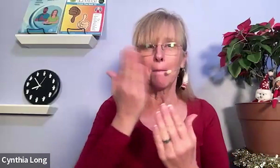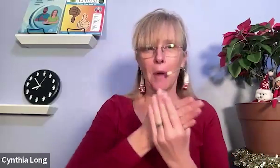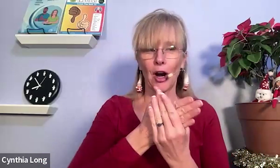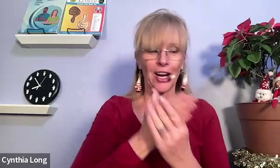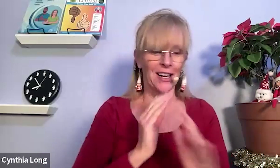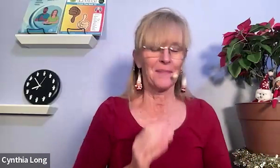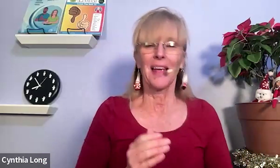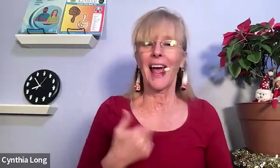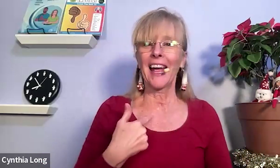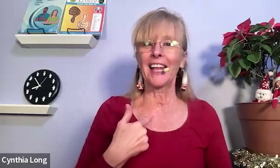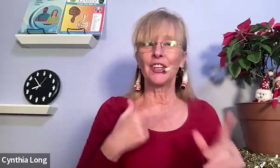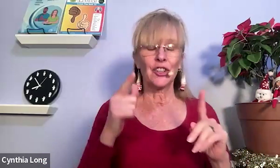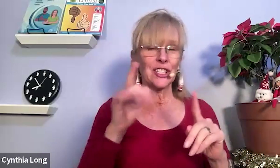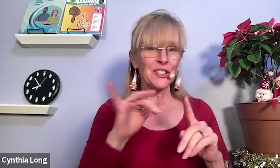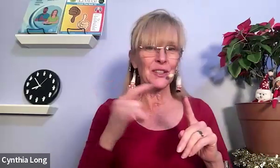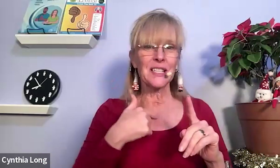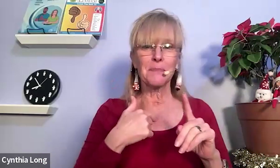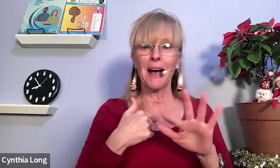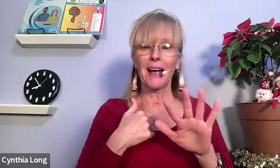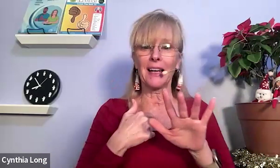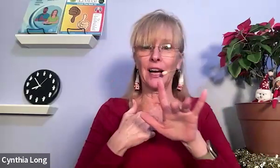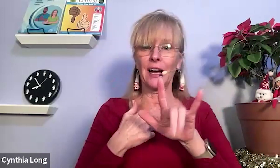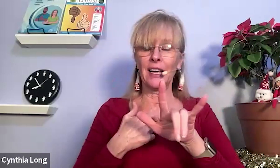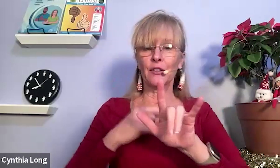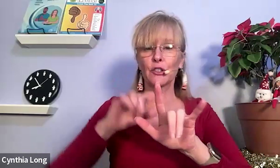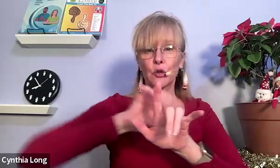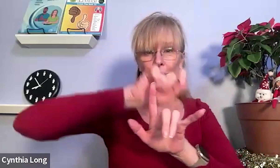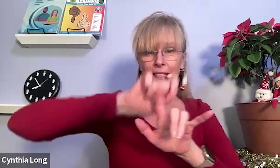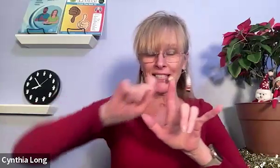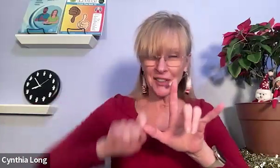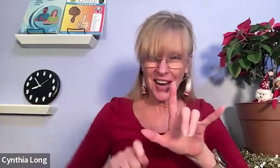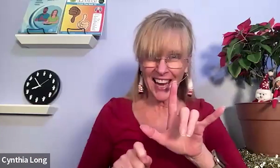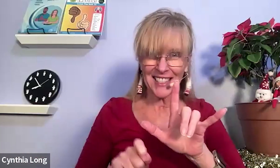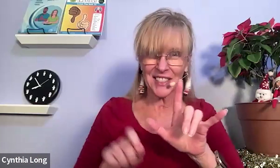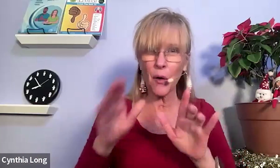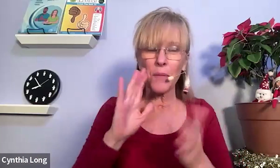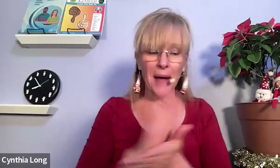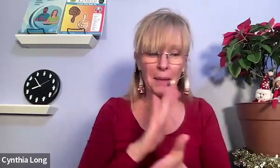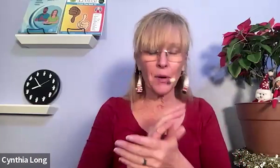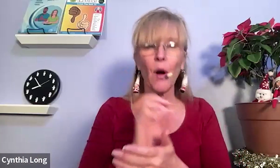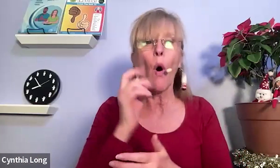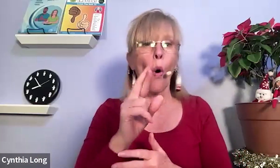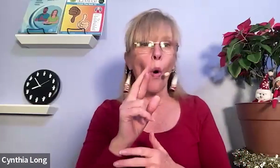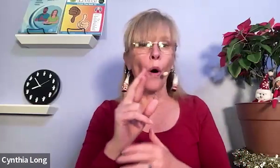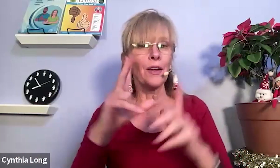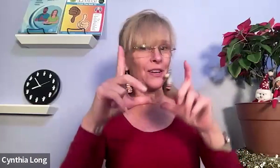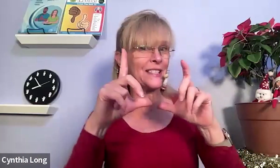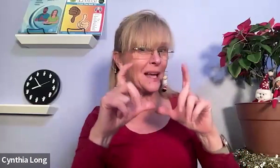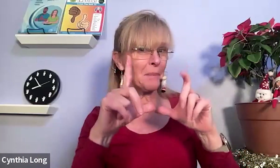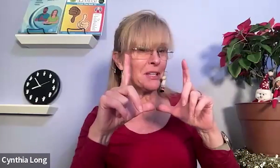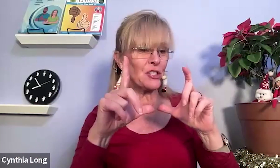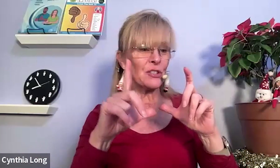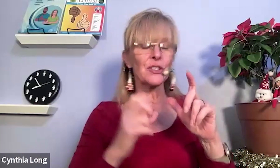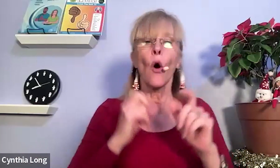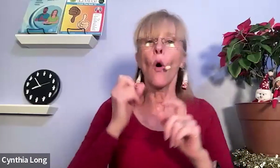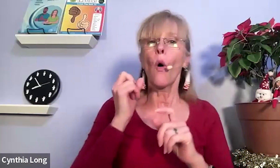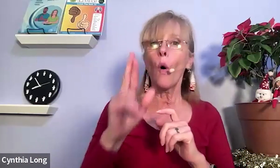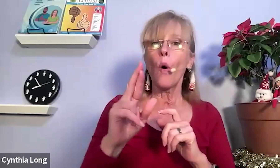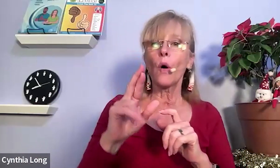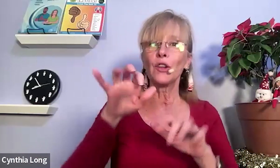bookmark. And you can do this by either tracing her hands on paper, or you can take pictures, or you